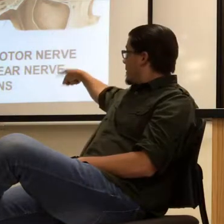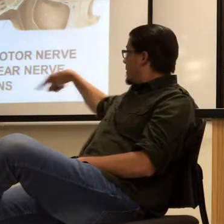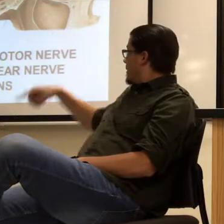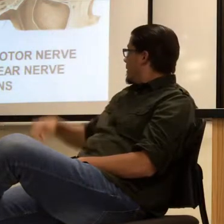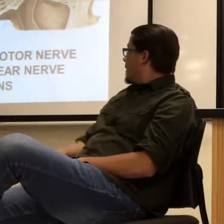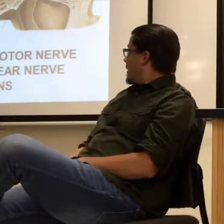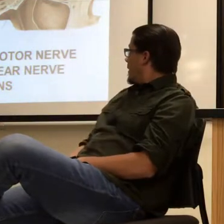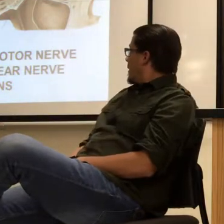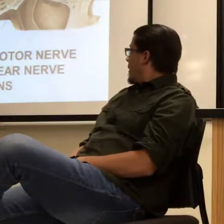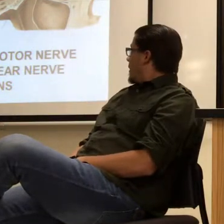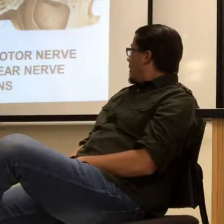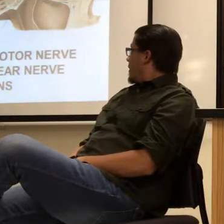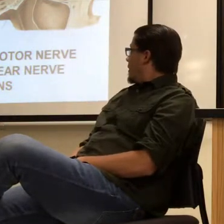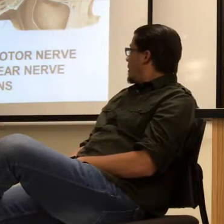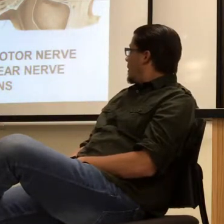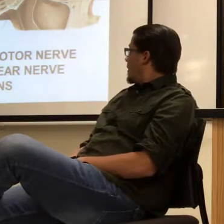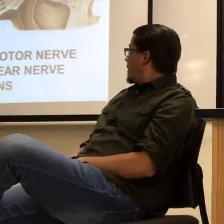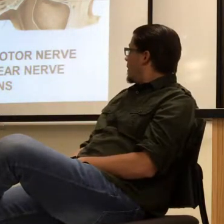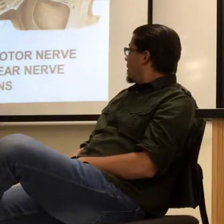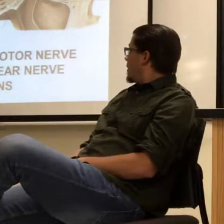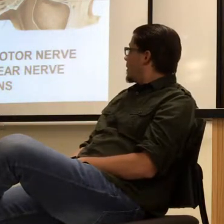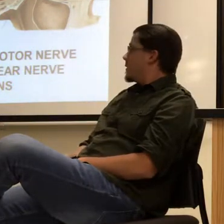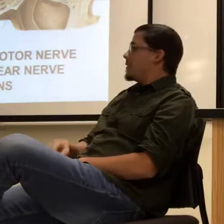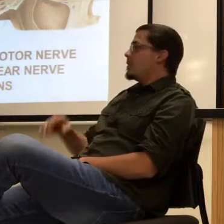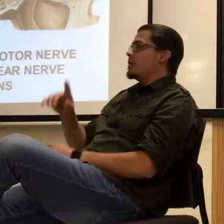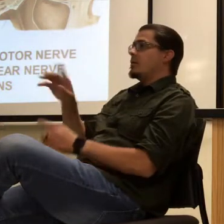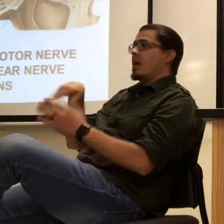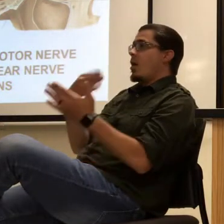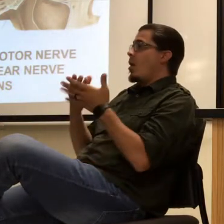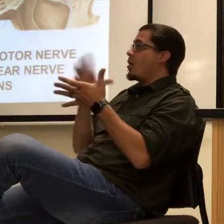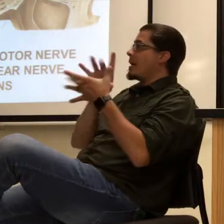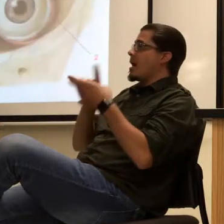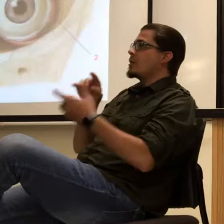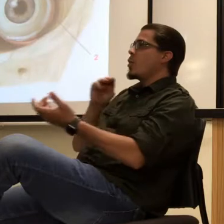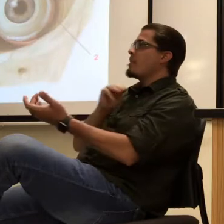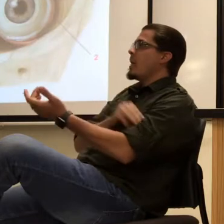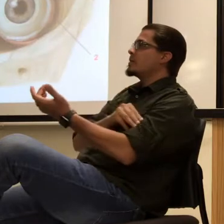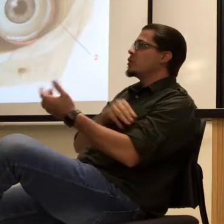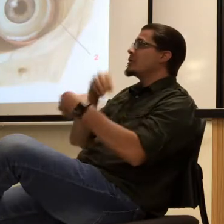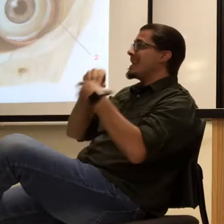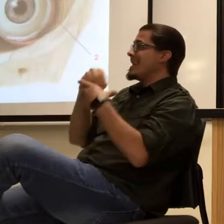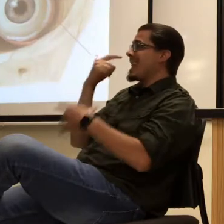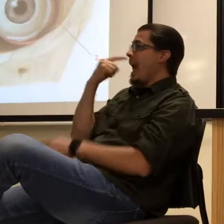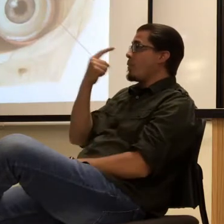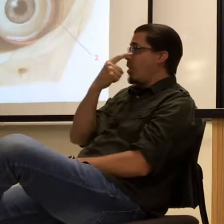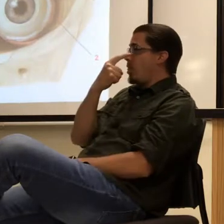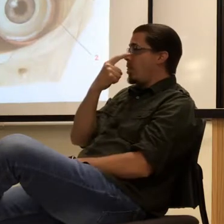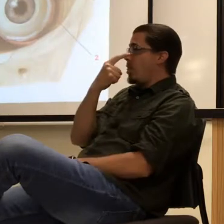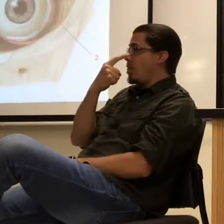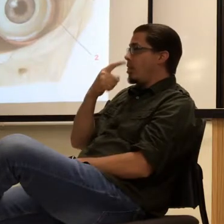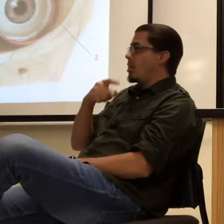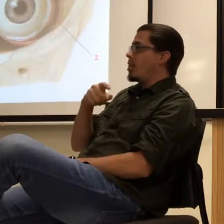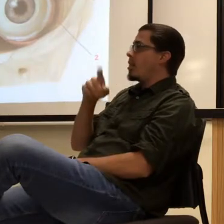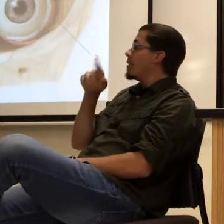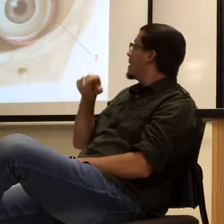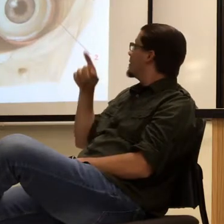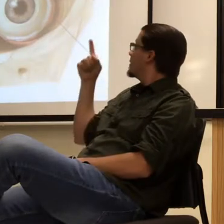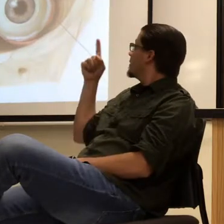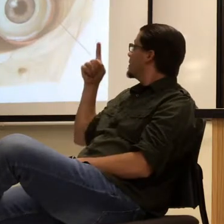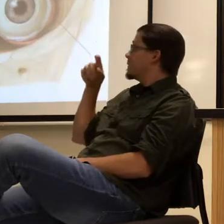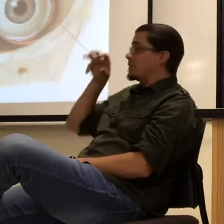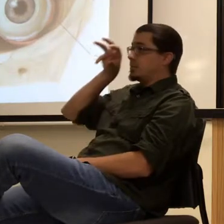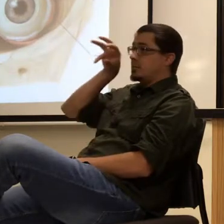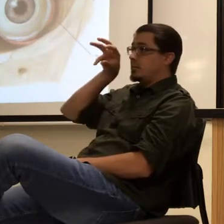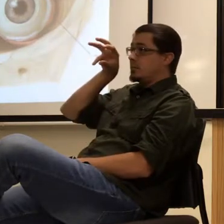nerve, all innervate muscles of the eyeball, and one other things. So basically, there's the eyeball